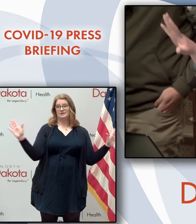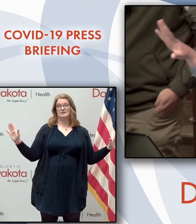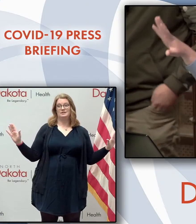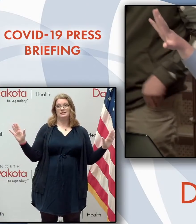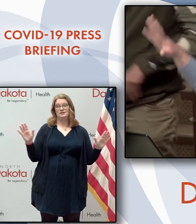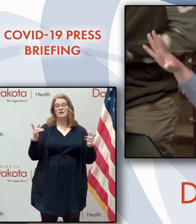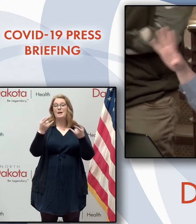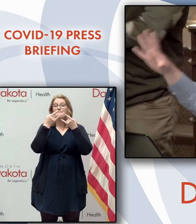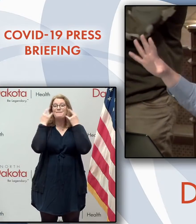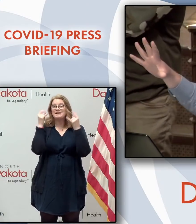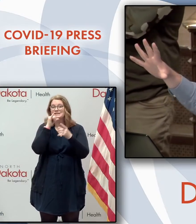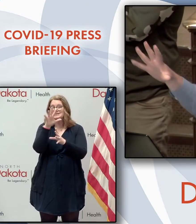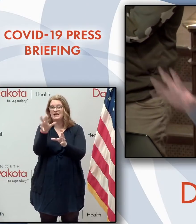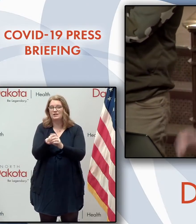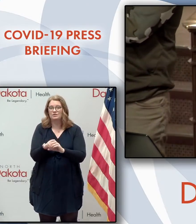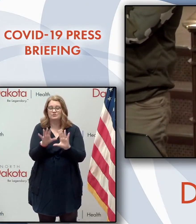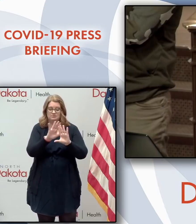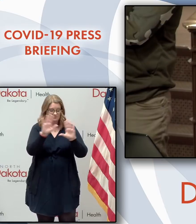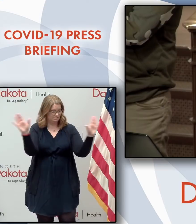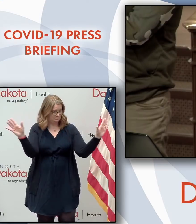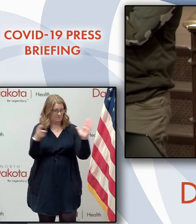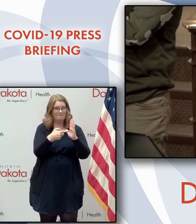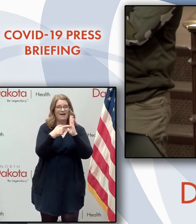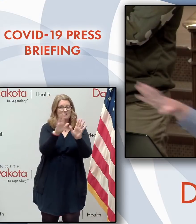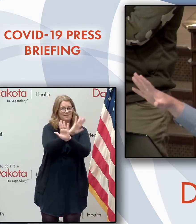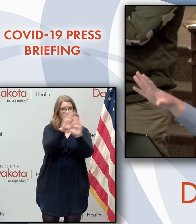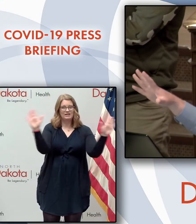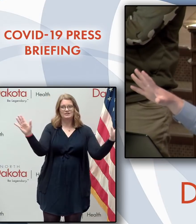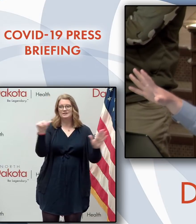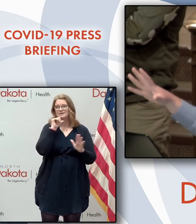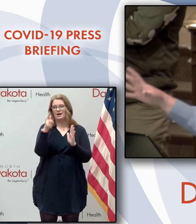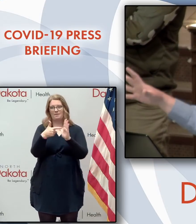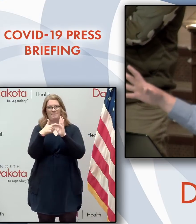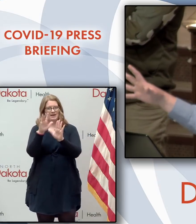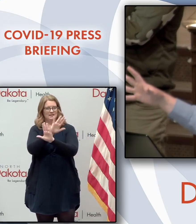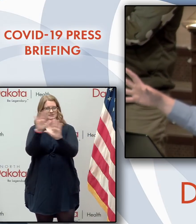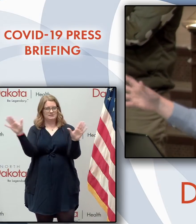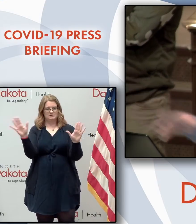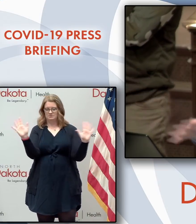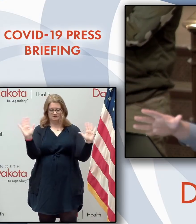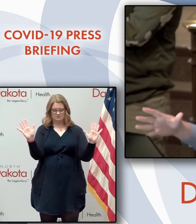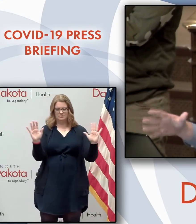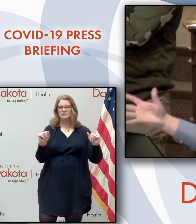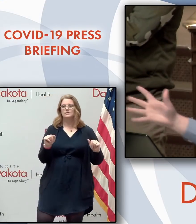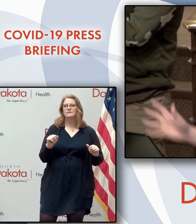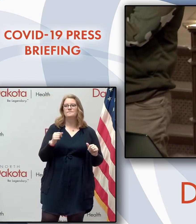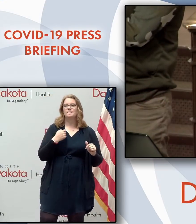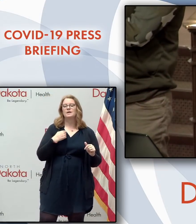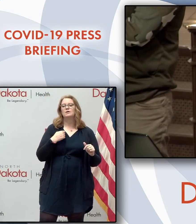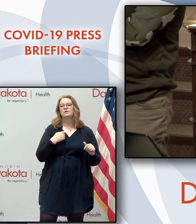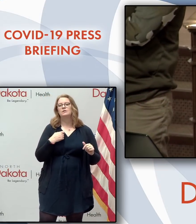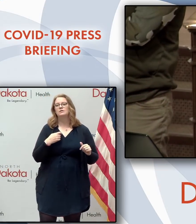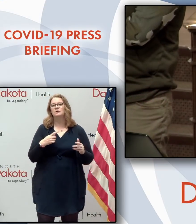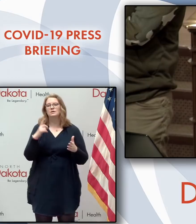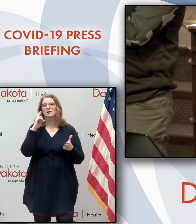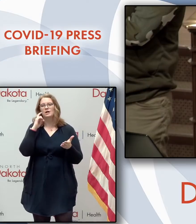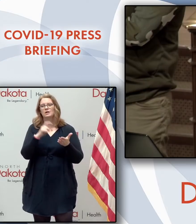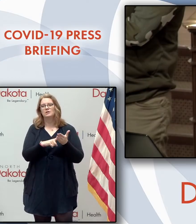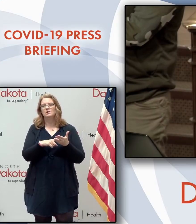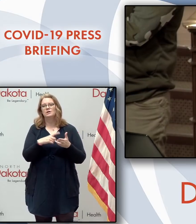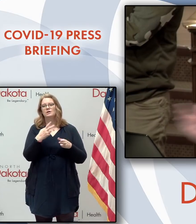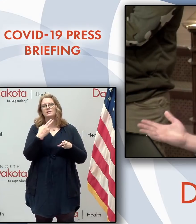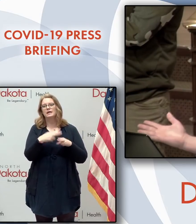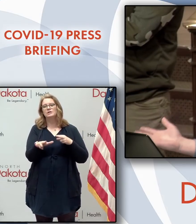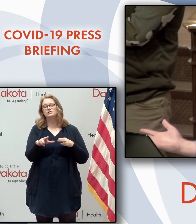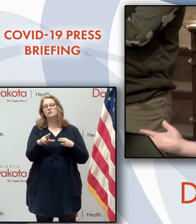not even in it. No. Not about mandates. It's not about mandates either. I've noticed interim state health officer Dirk Wilkie has not been